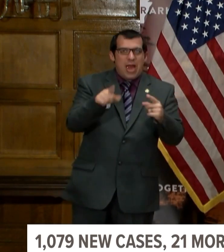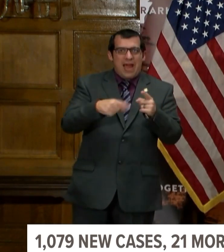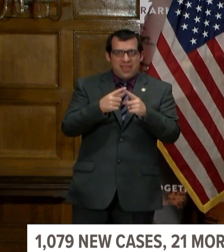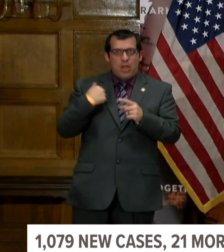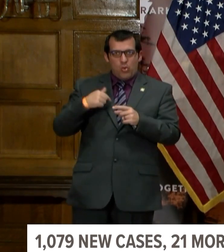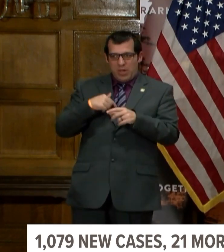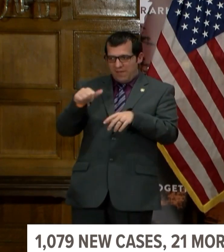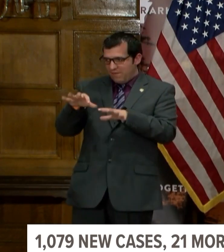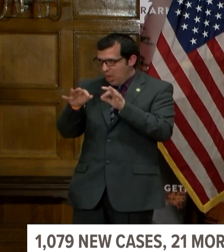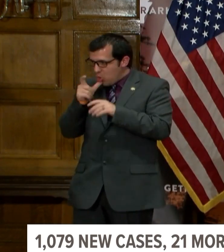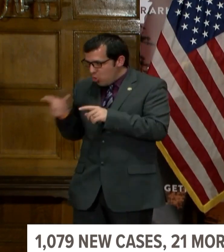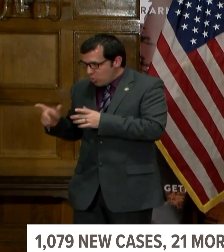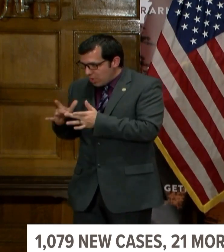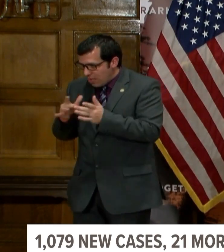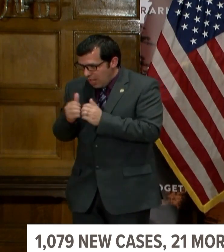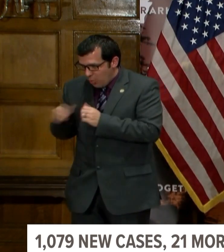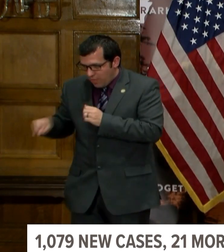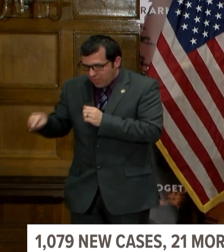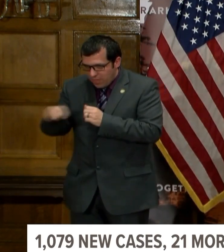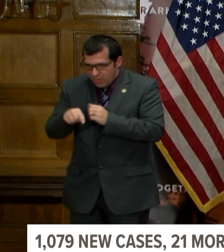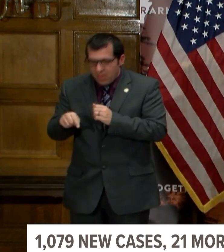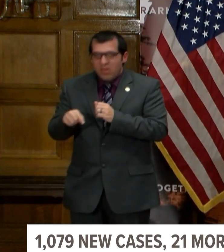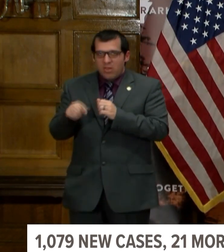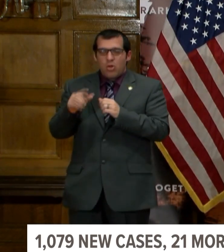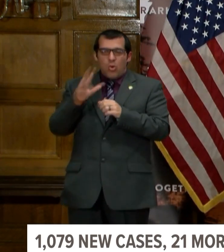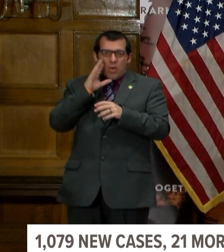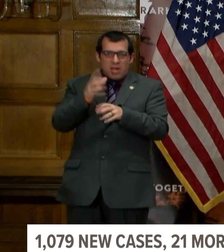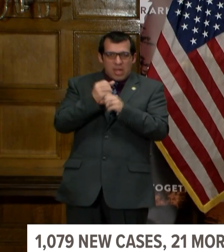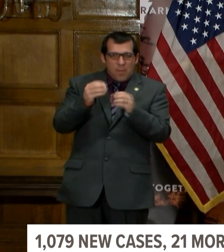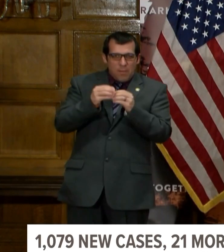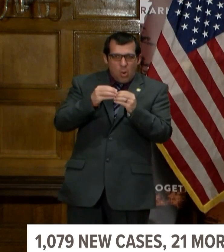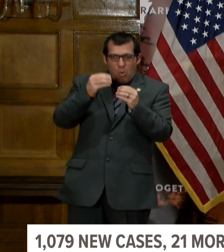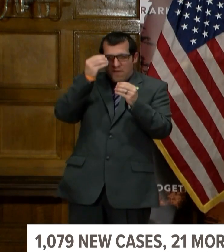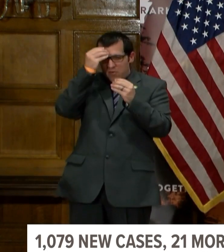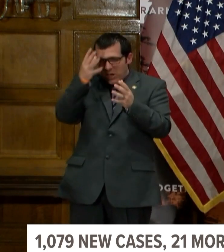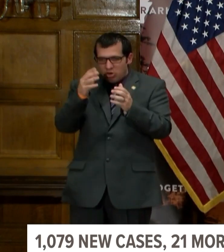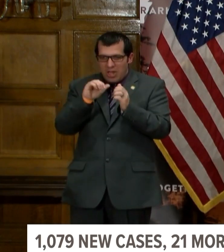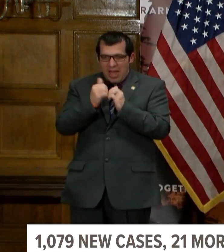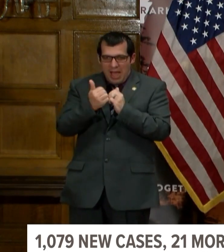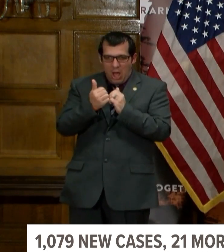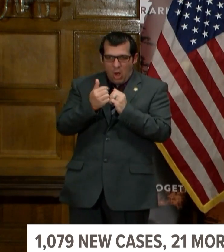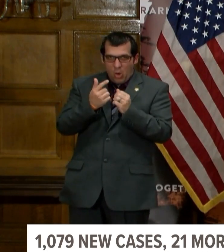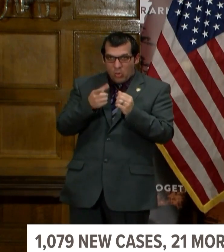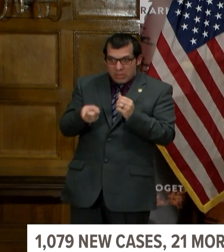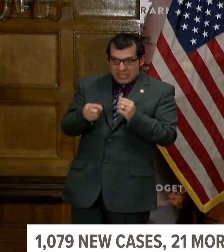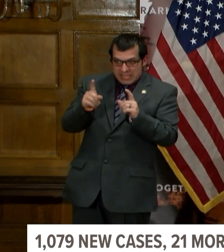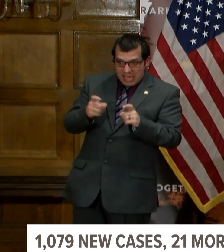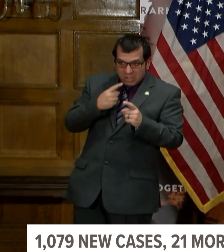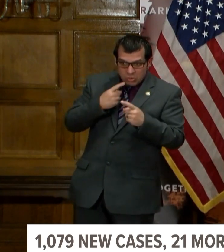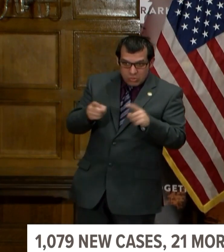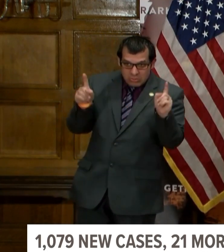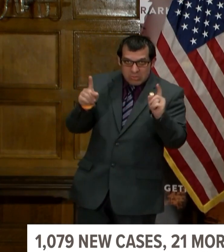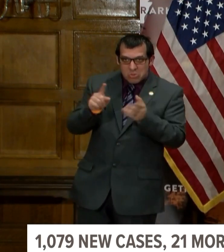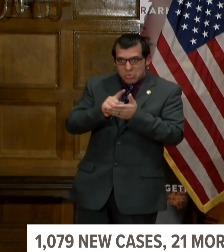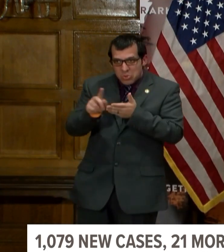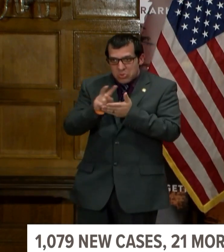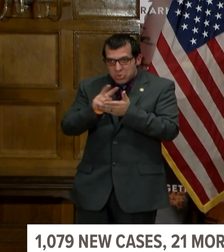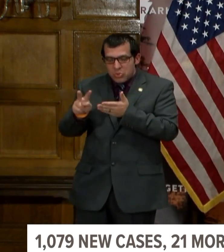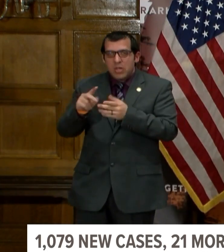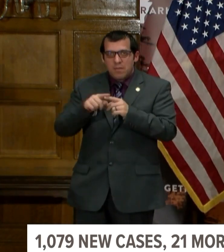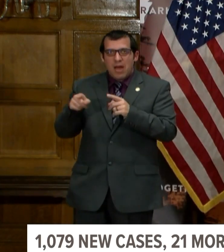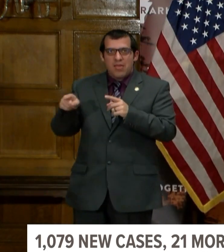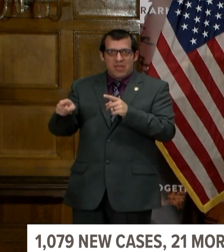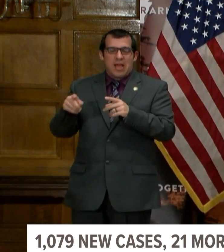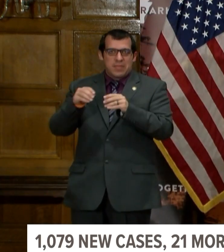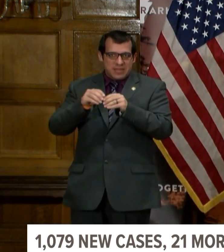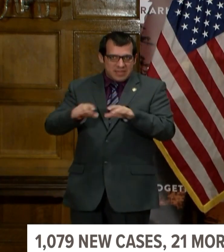soon as we have this information. We will gain more information about how these work over the next few weeks, but they are being deployed